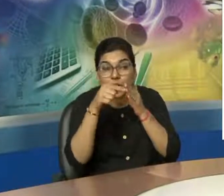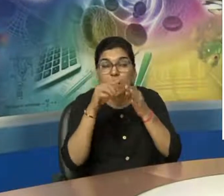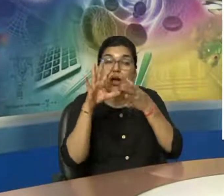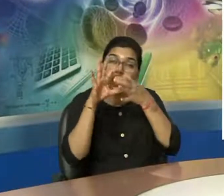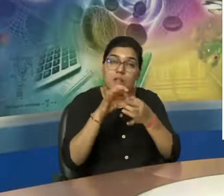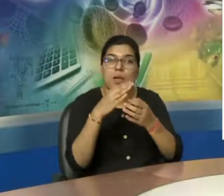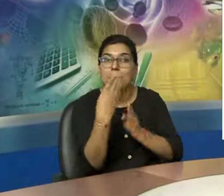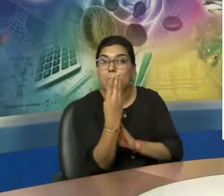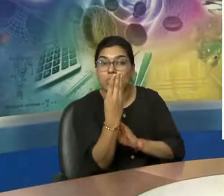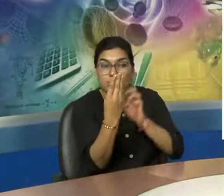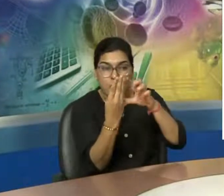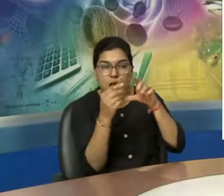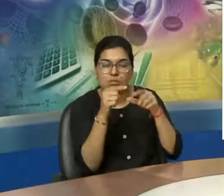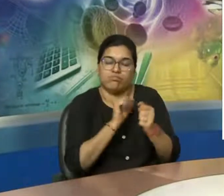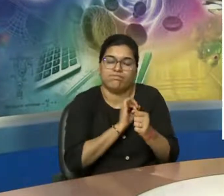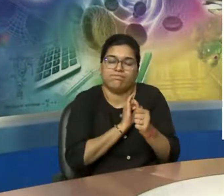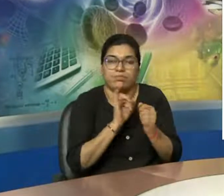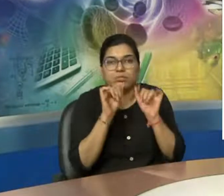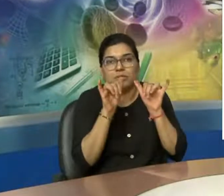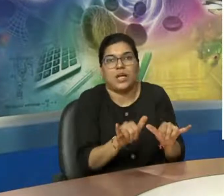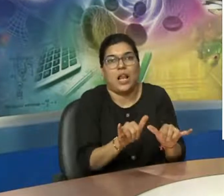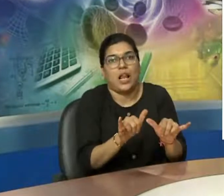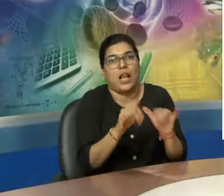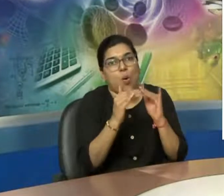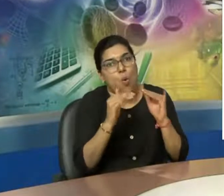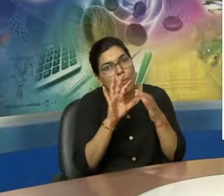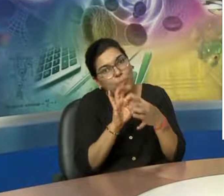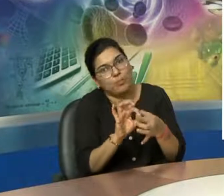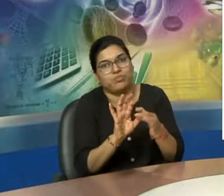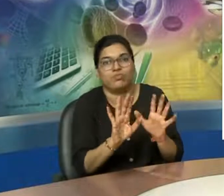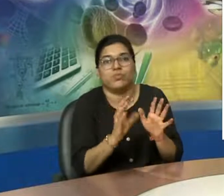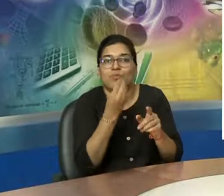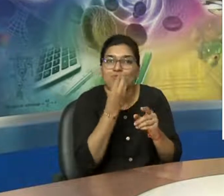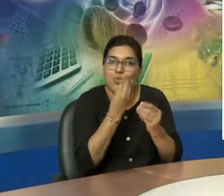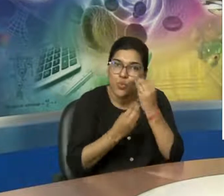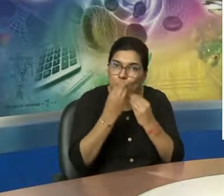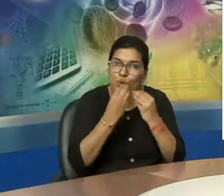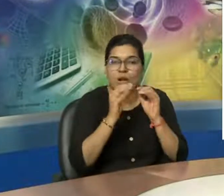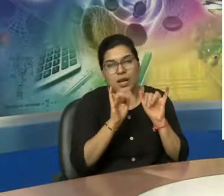need their own place on a tree only.